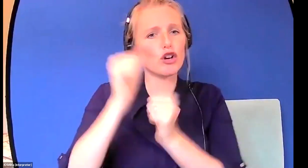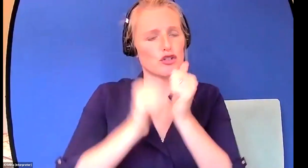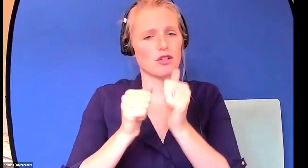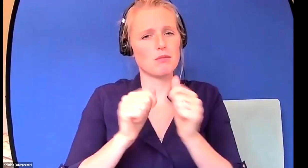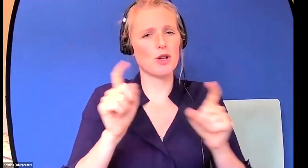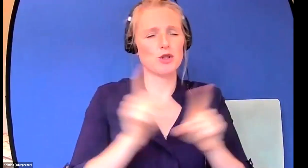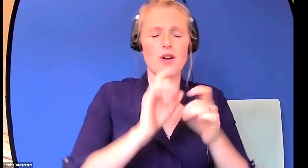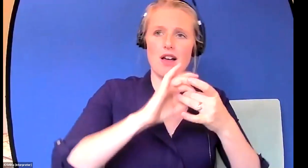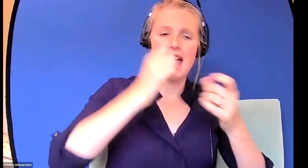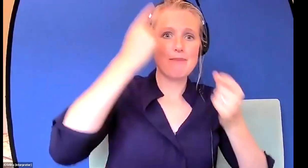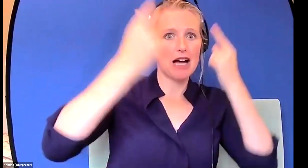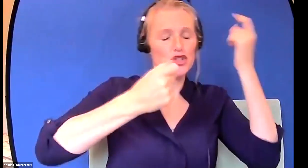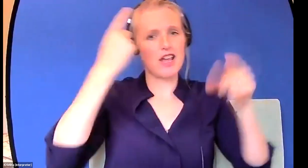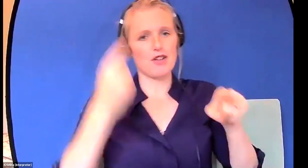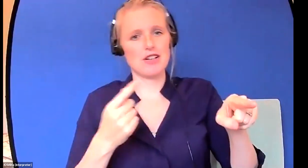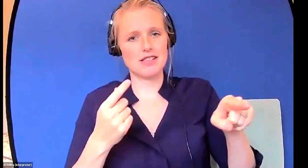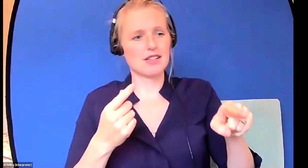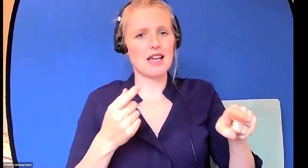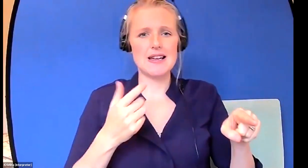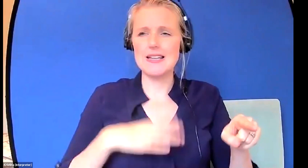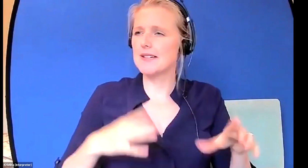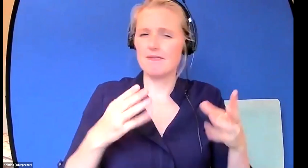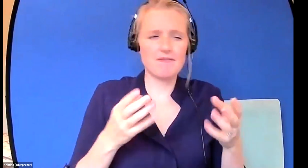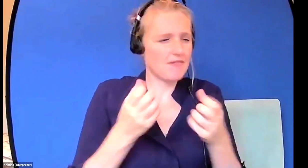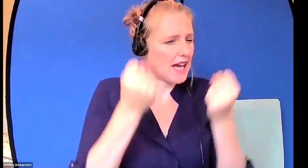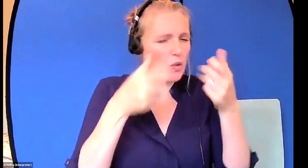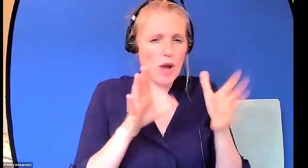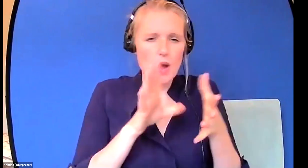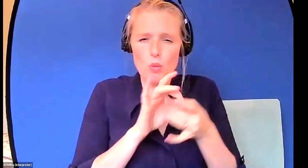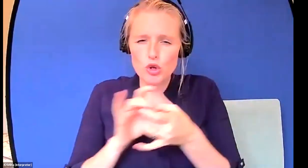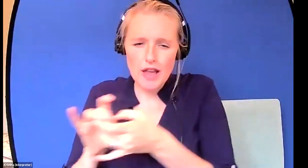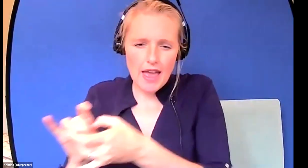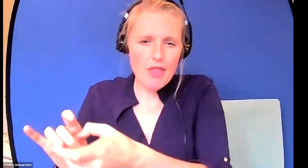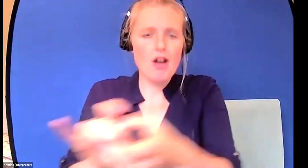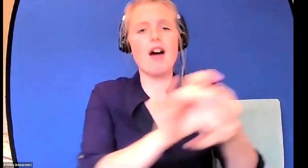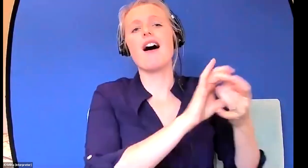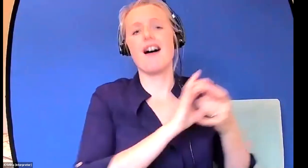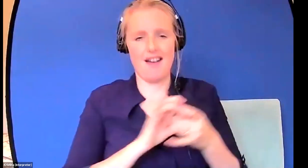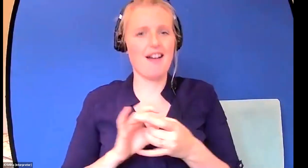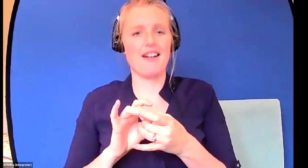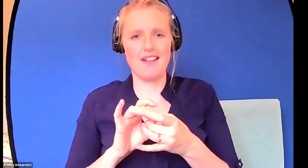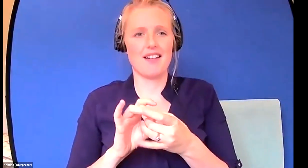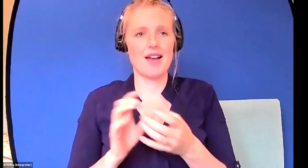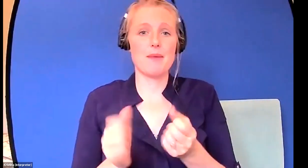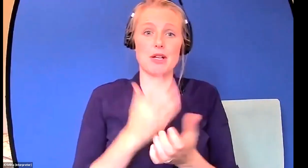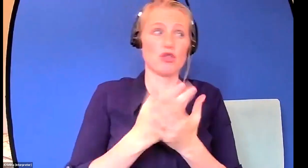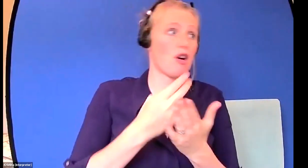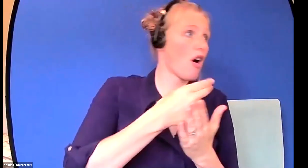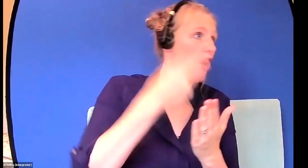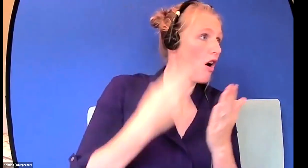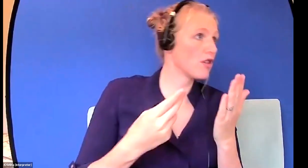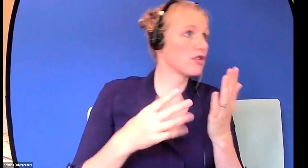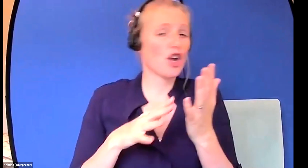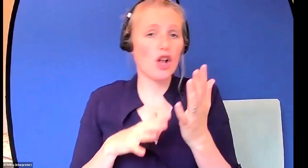imaginaries. And that these all have to work together. And in this, we also need to reaffirm the value of art and culture, not